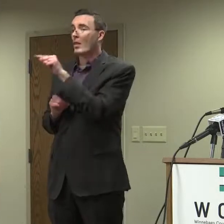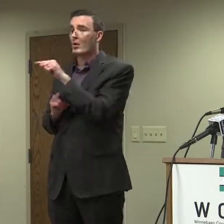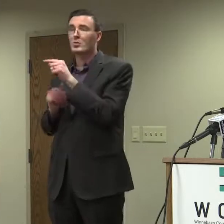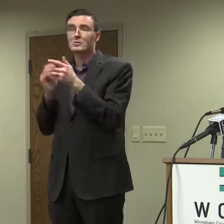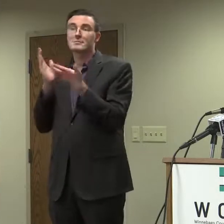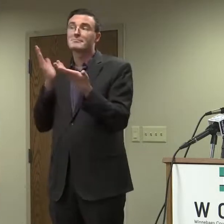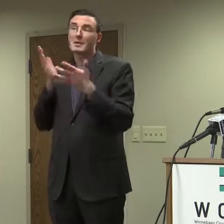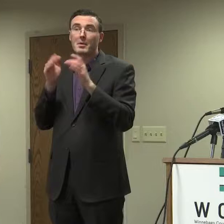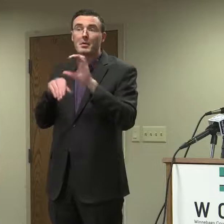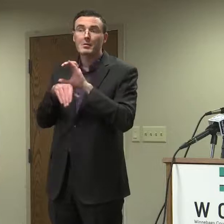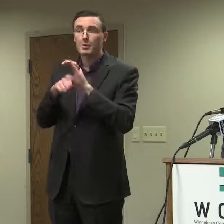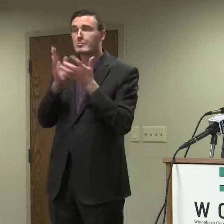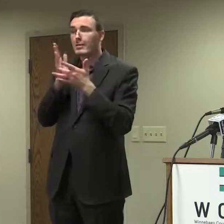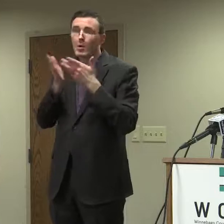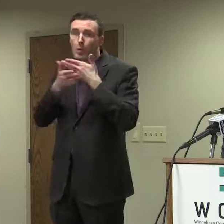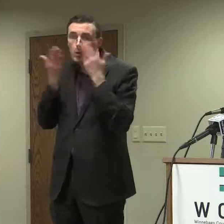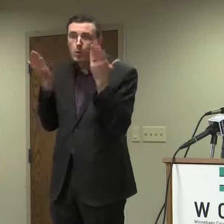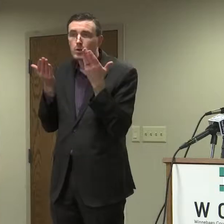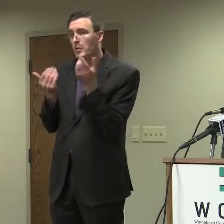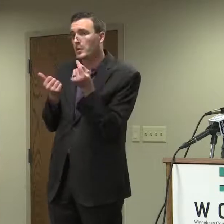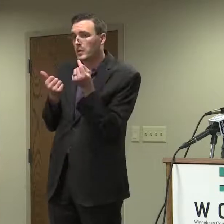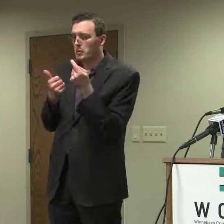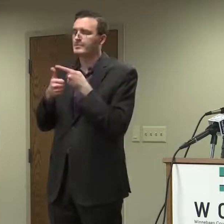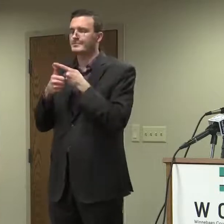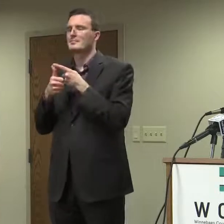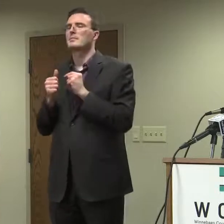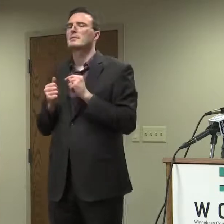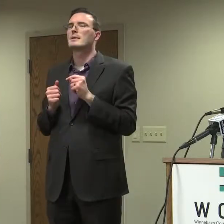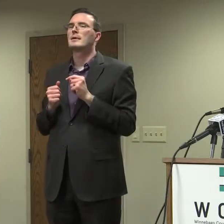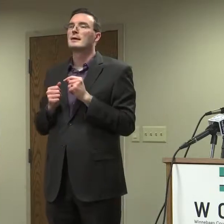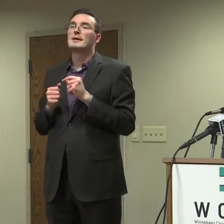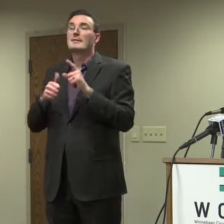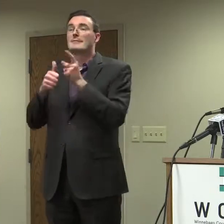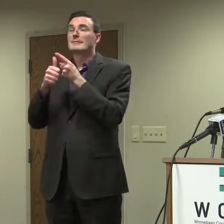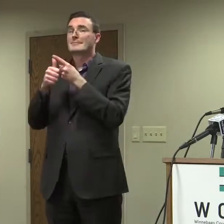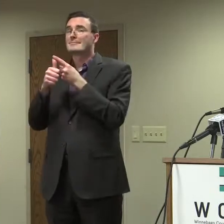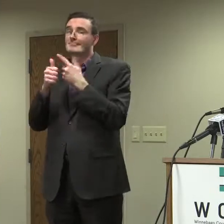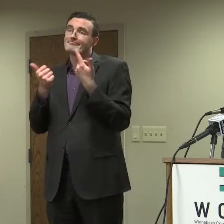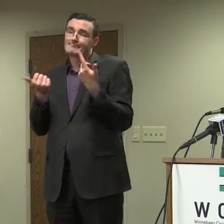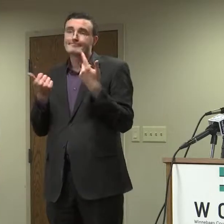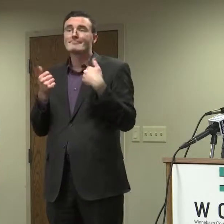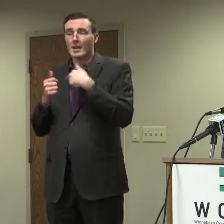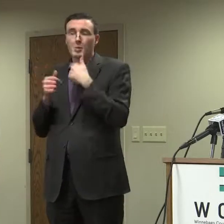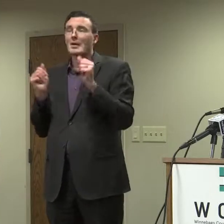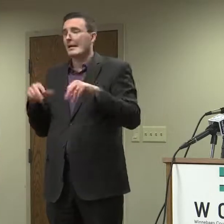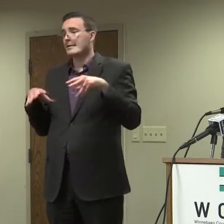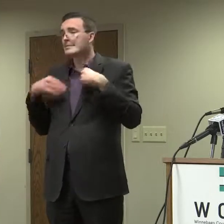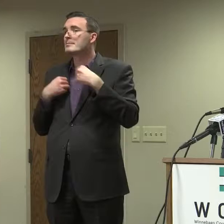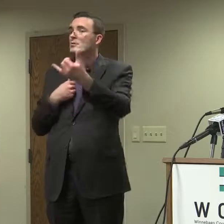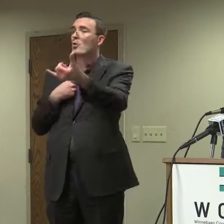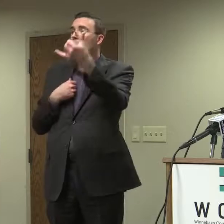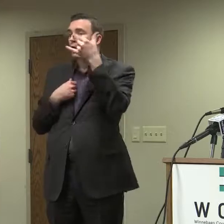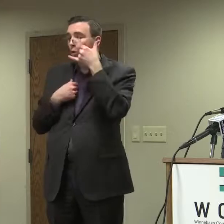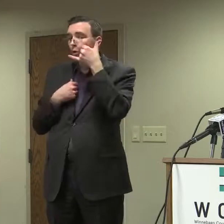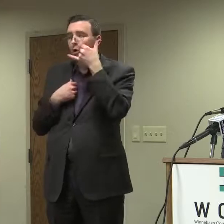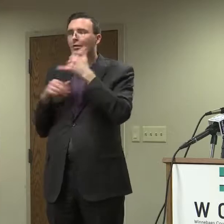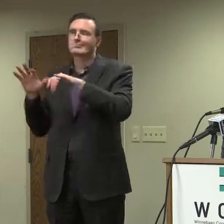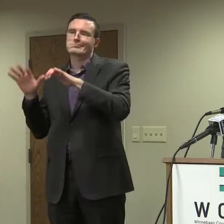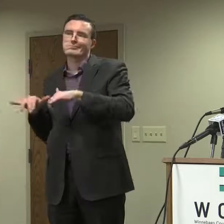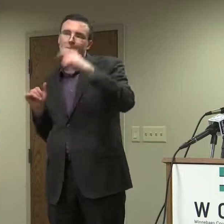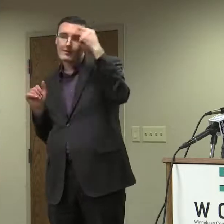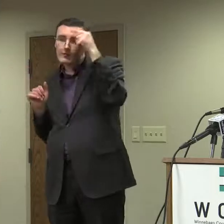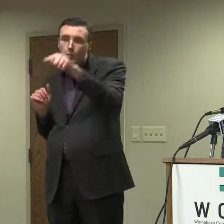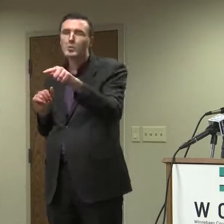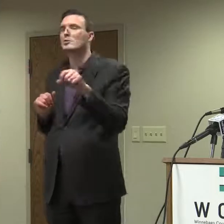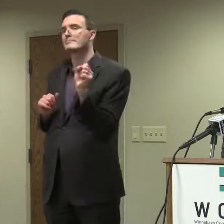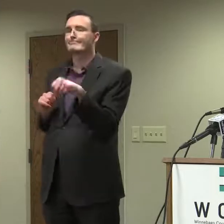have technology? So one, we've said this from the start, we've been doing it by a telephone call. We will do